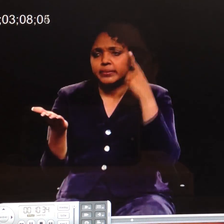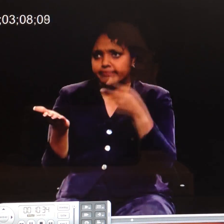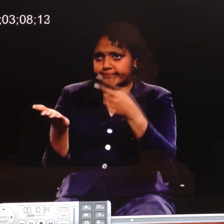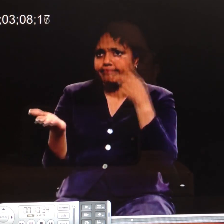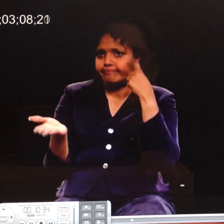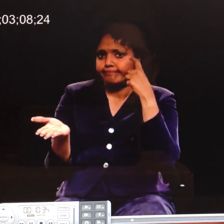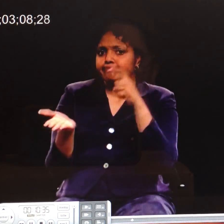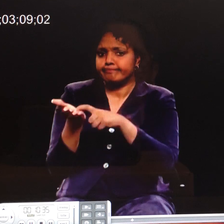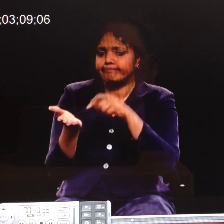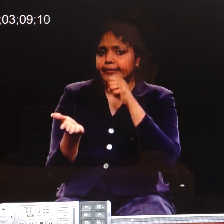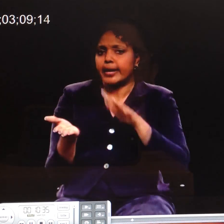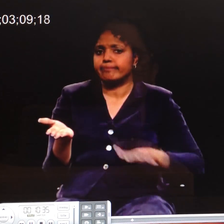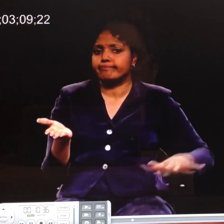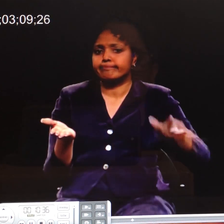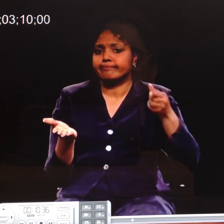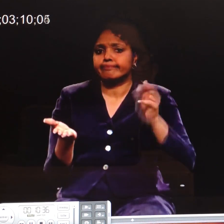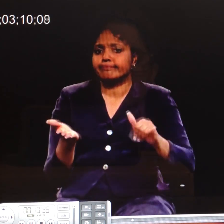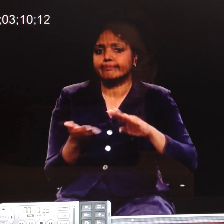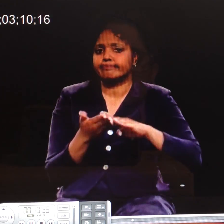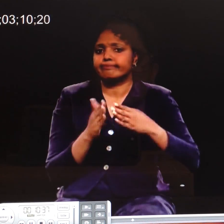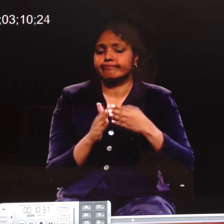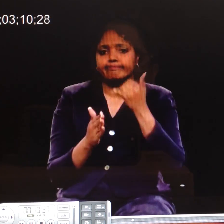So once again, they proposed